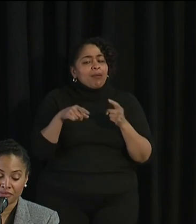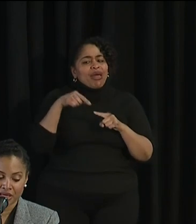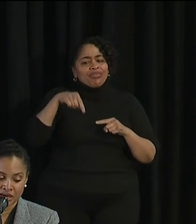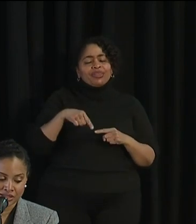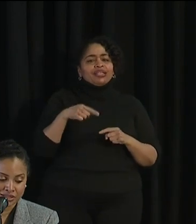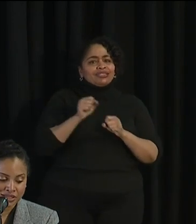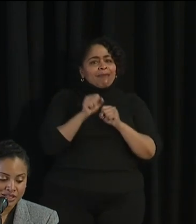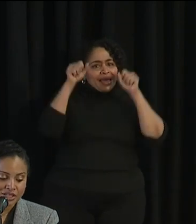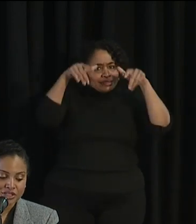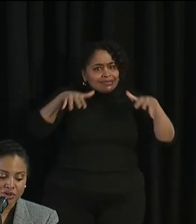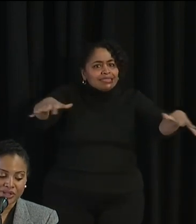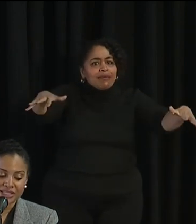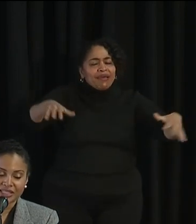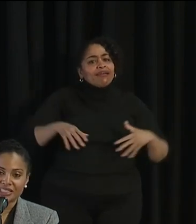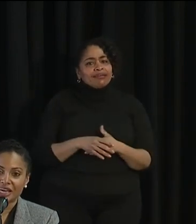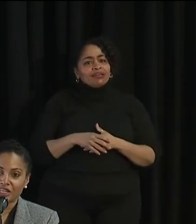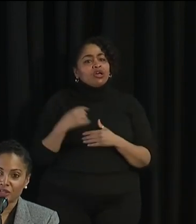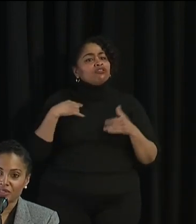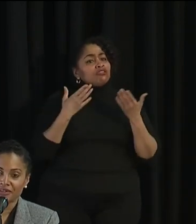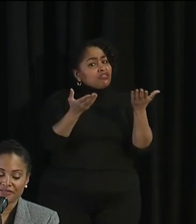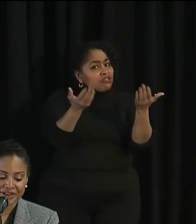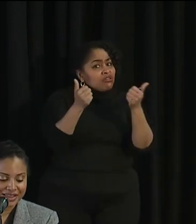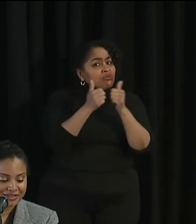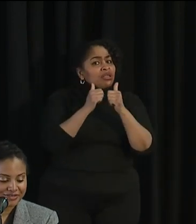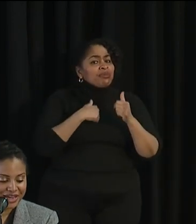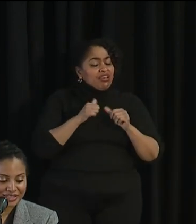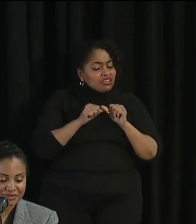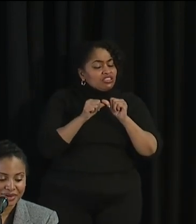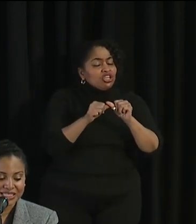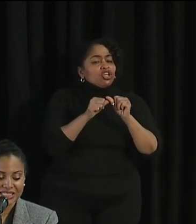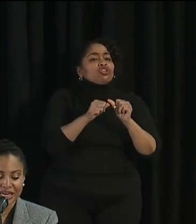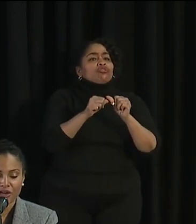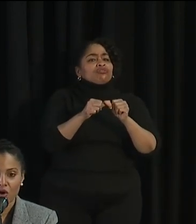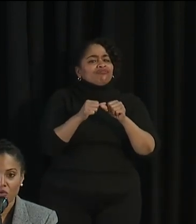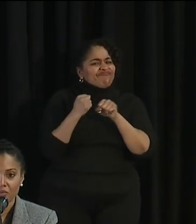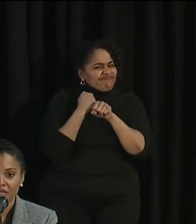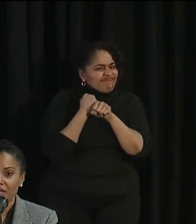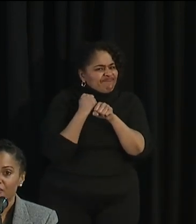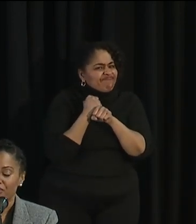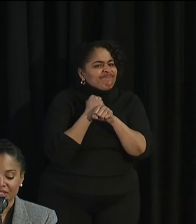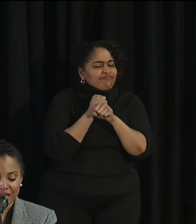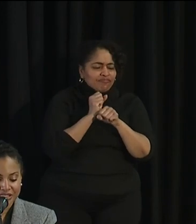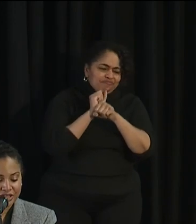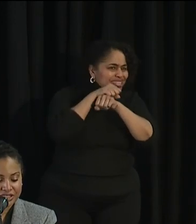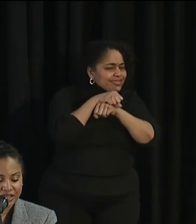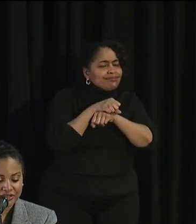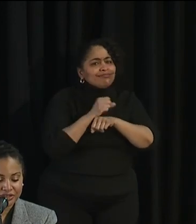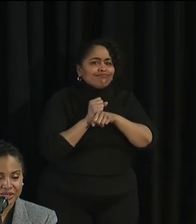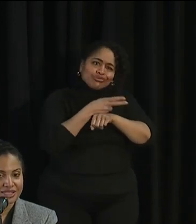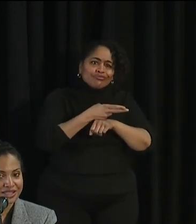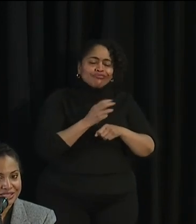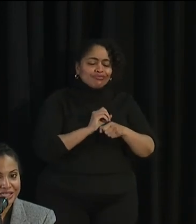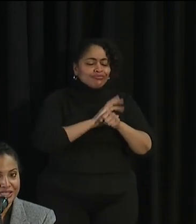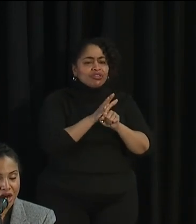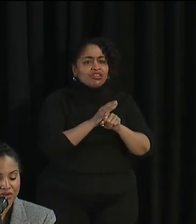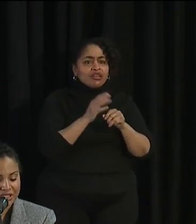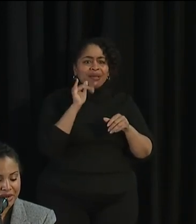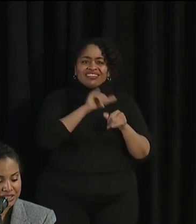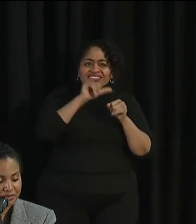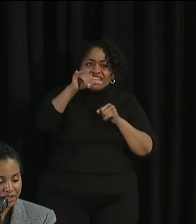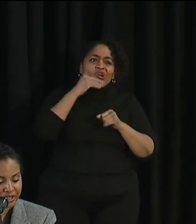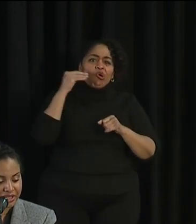and beyond. So let's continue to fight the fight by staying home, protecting ourselves, because this is